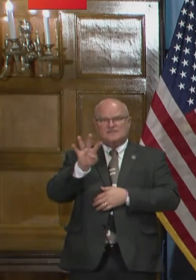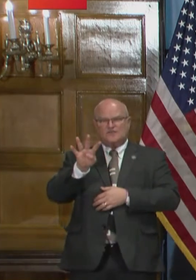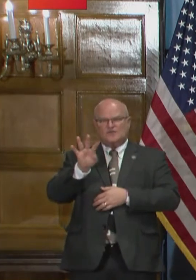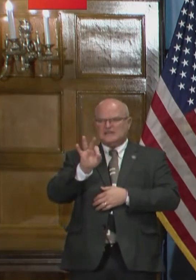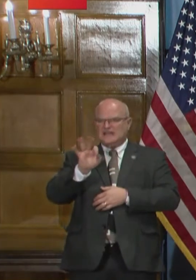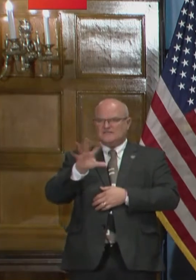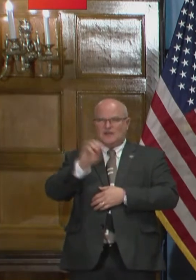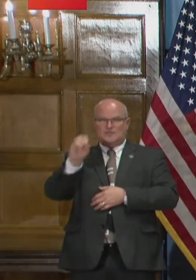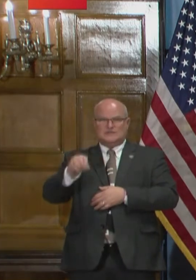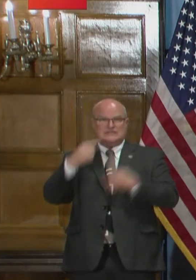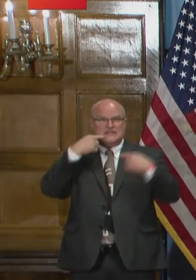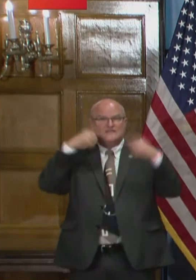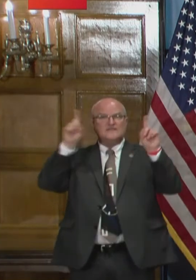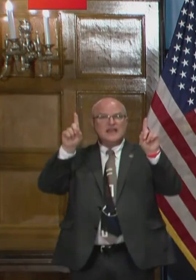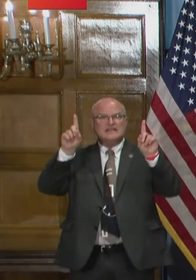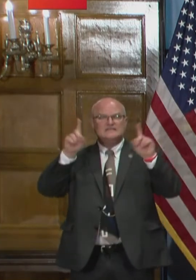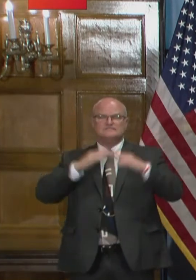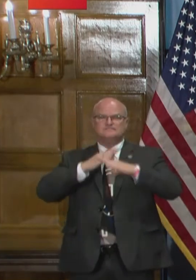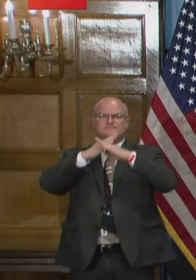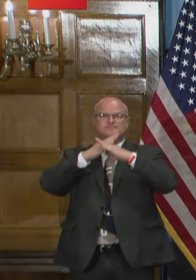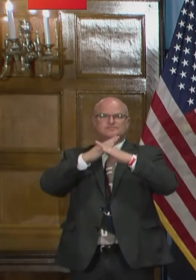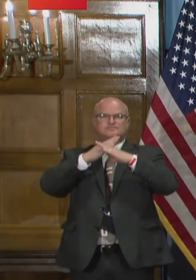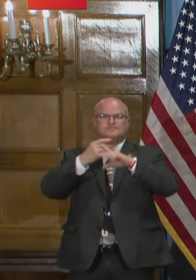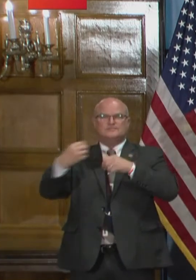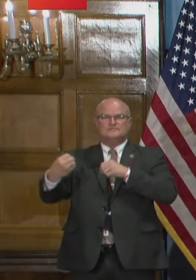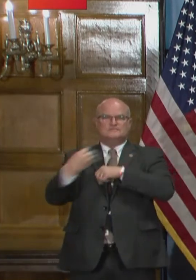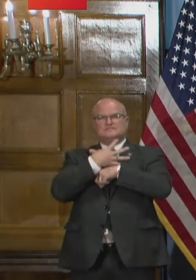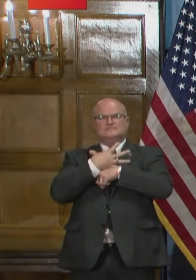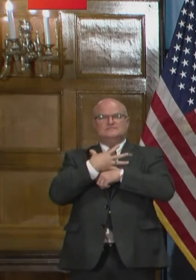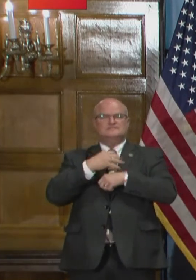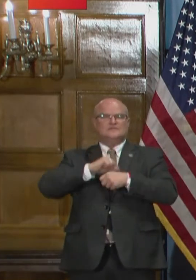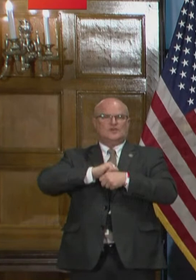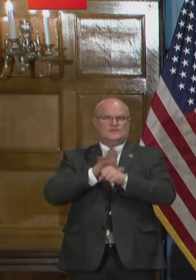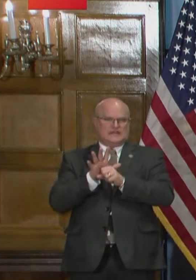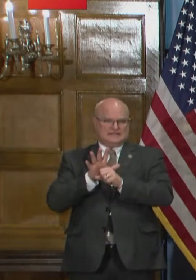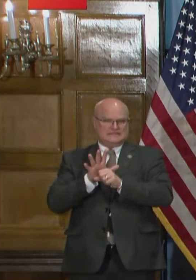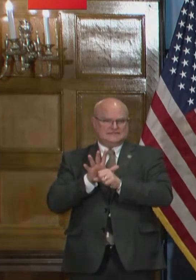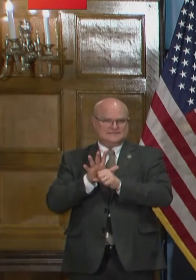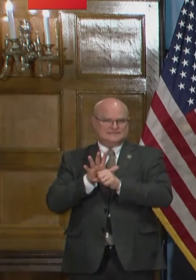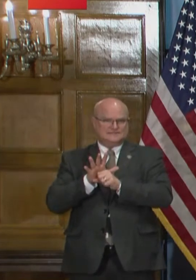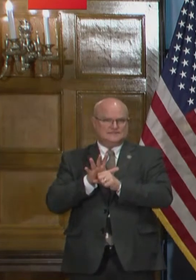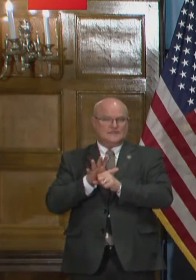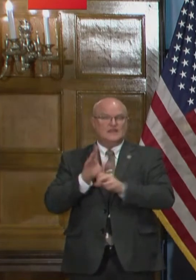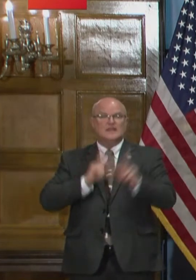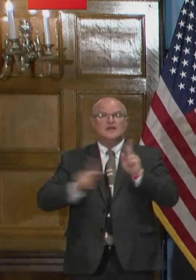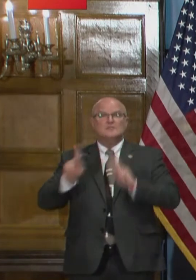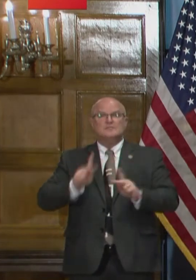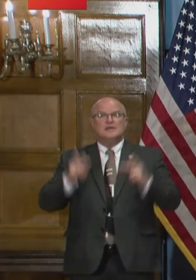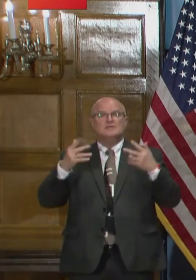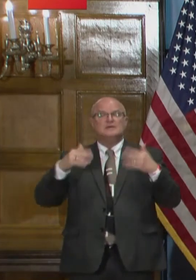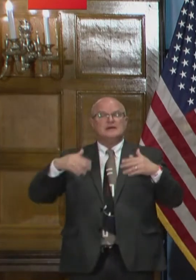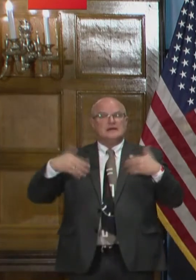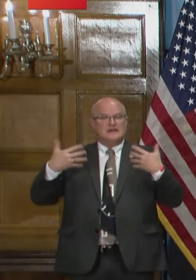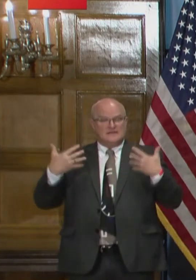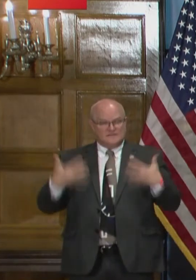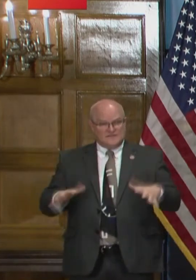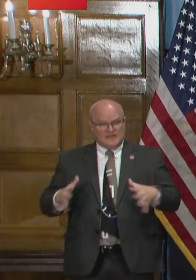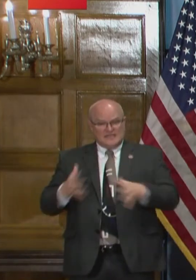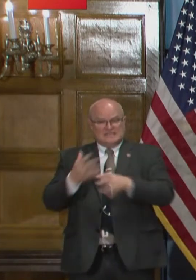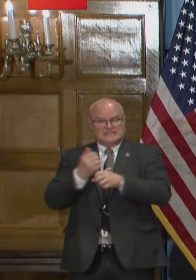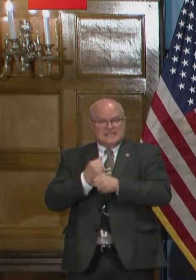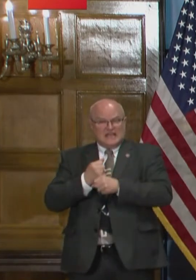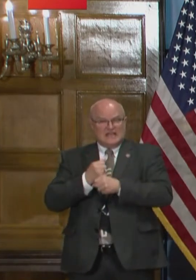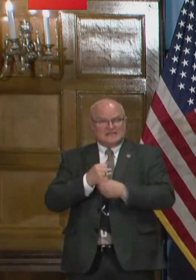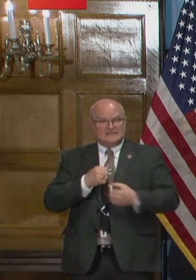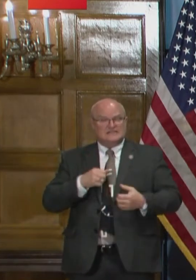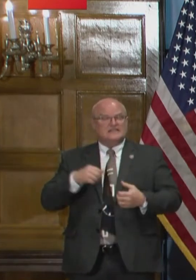effective in completely preventing people from getting COVID-19. The people who have gotten COVID-19 during the